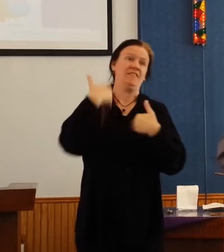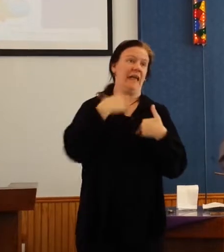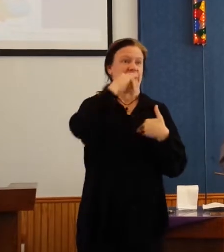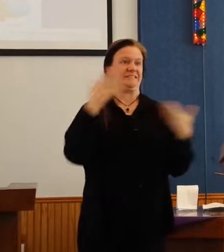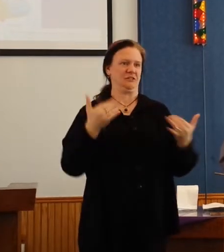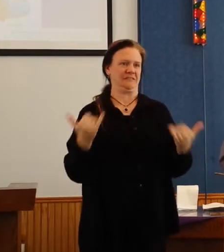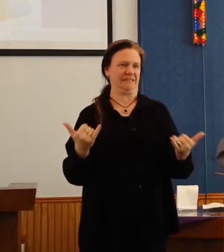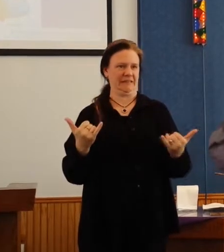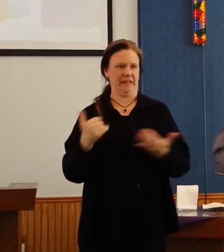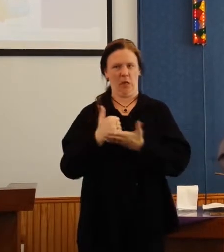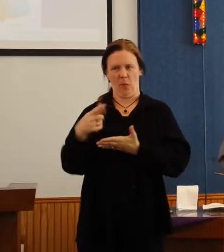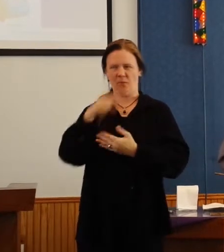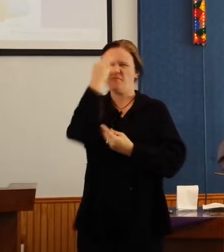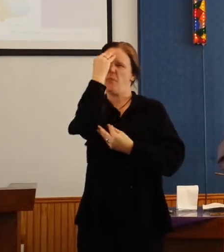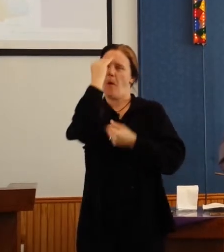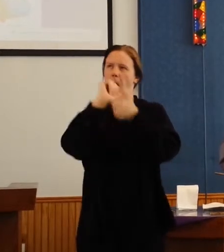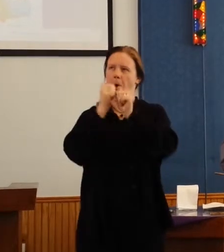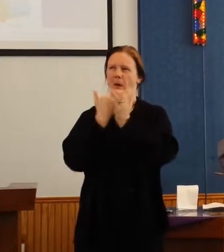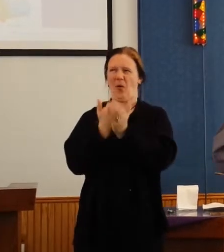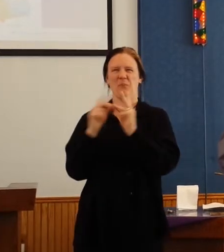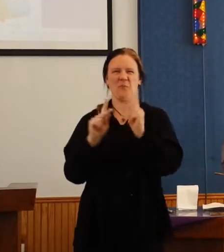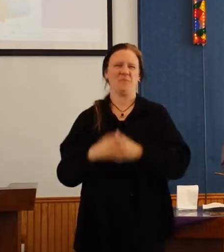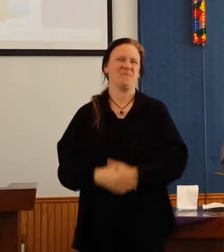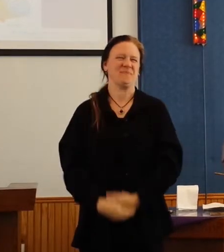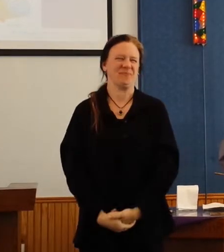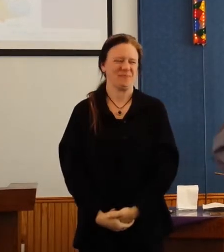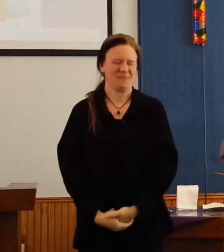they could do in their own life during this season of Lent.